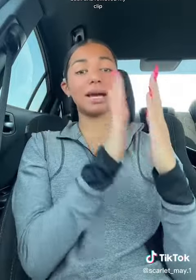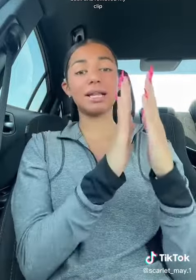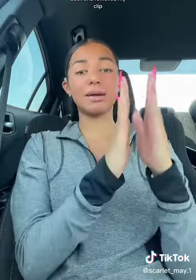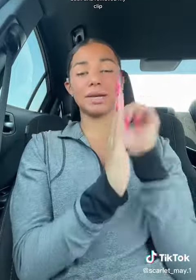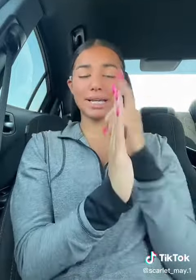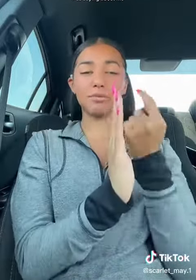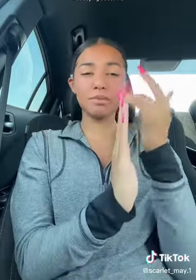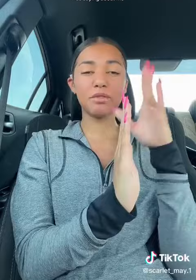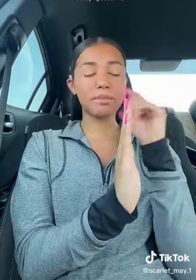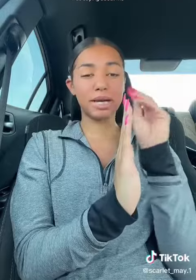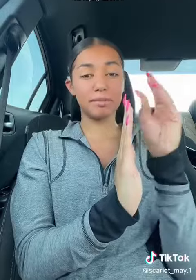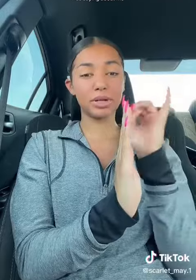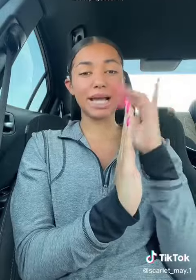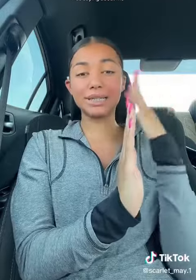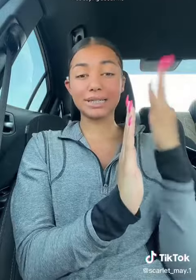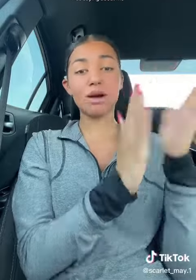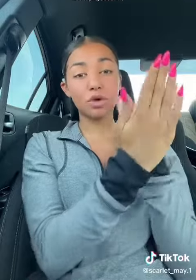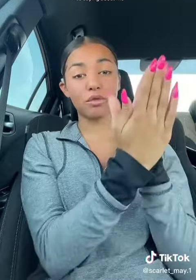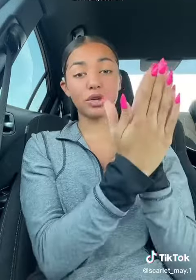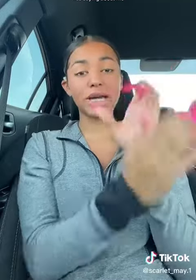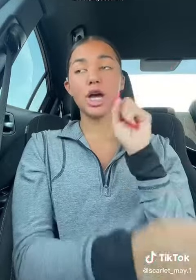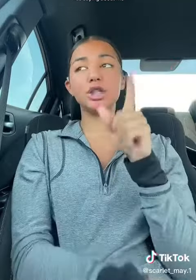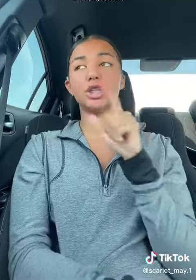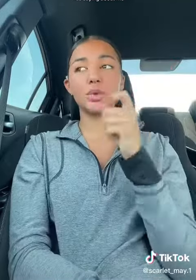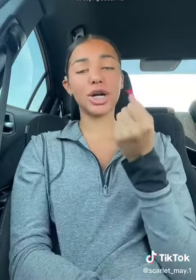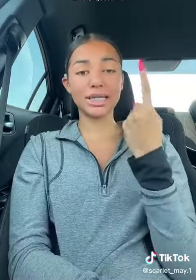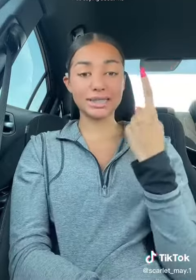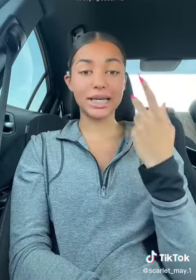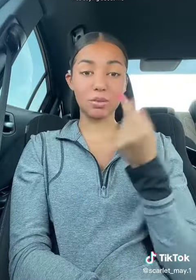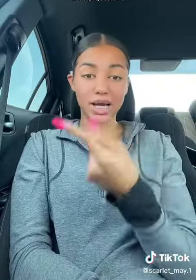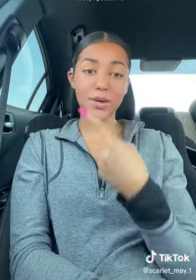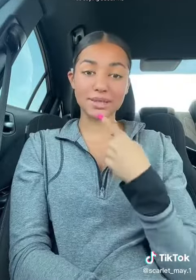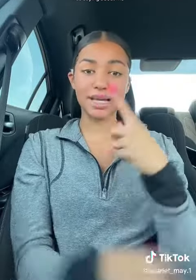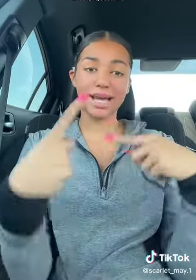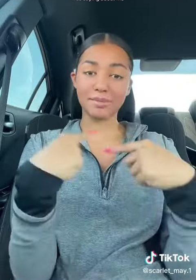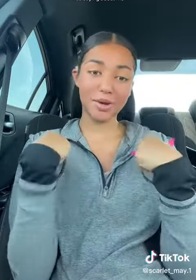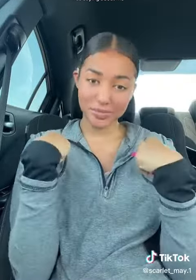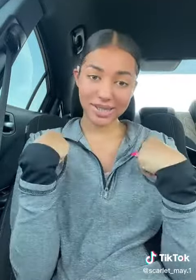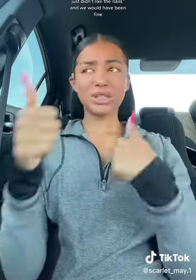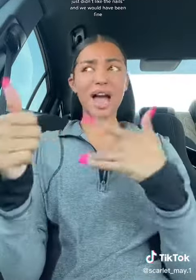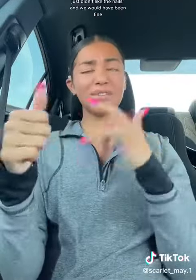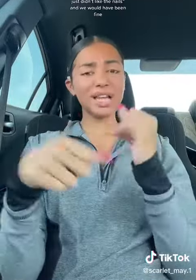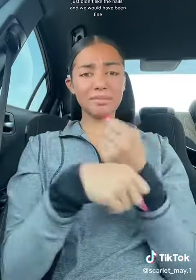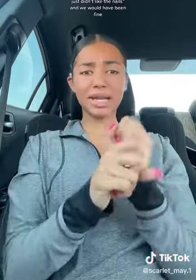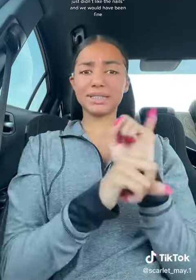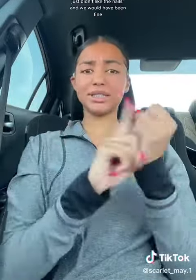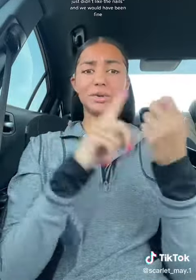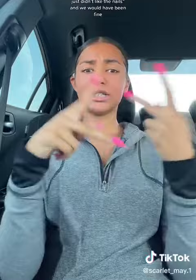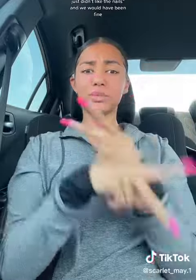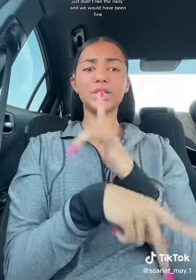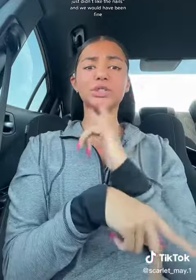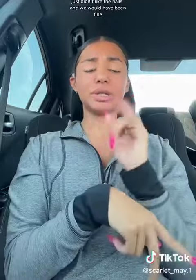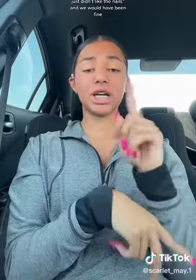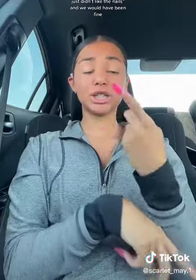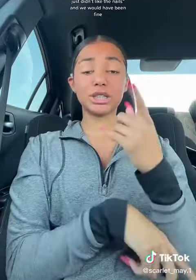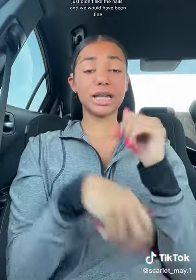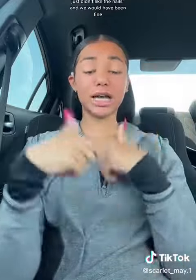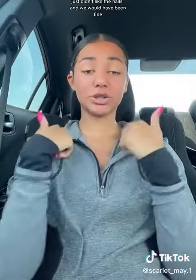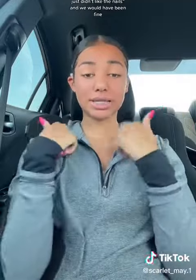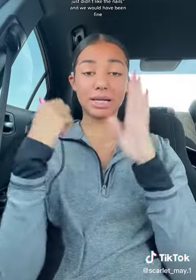clip. He didn't remove it, but he put, like, a sound over it so you couldn't see what he was saying about me, which I feel like made the situation worse. You really could have just, like, addressed it and been